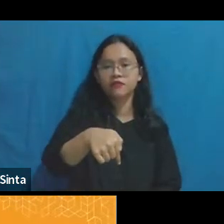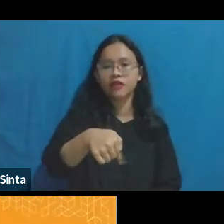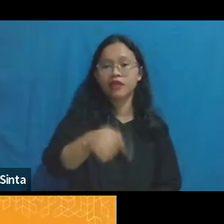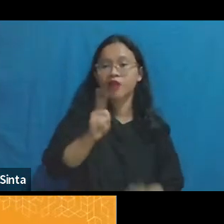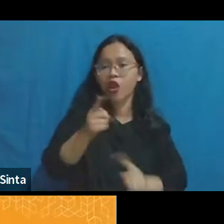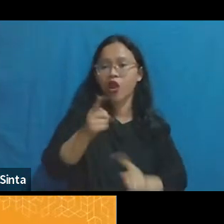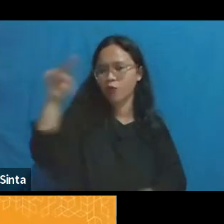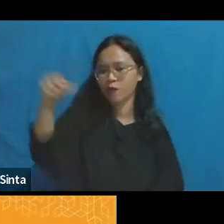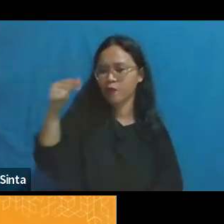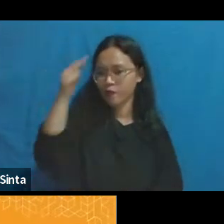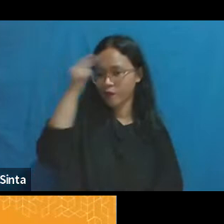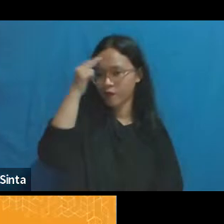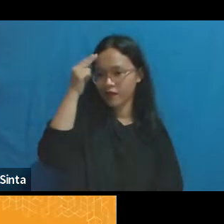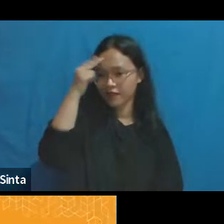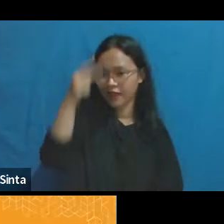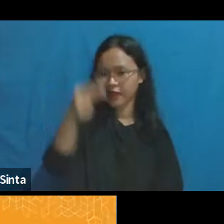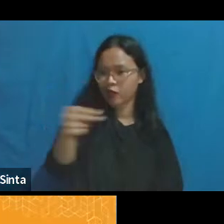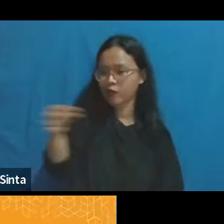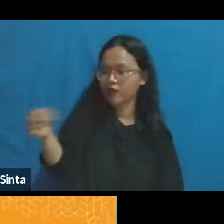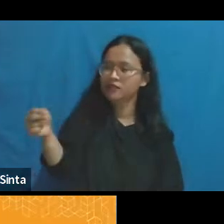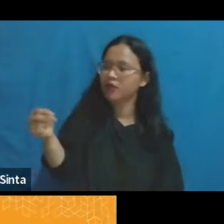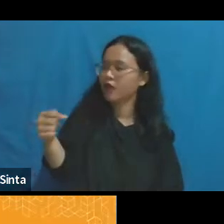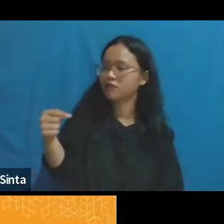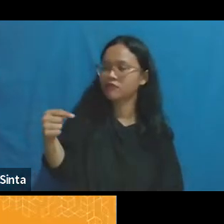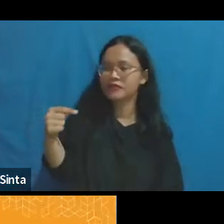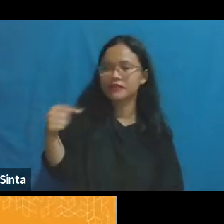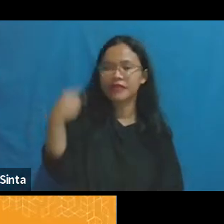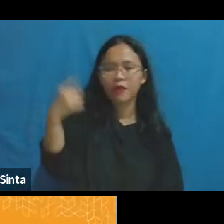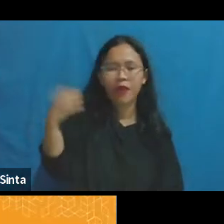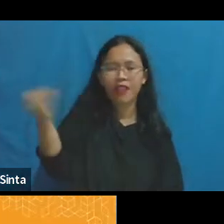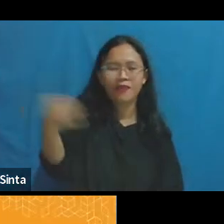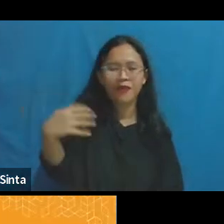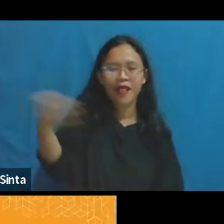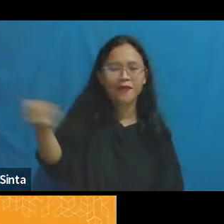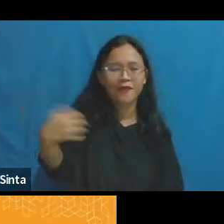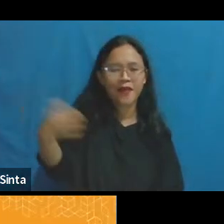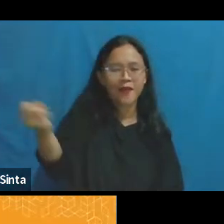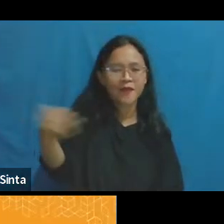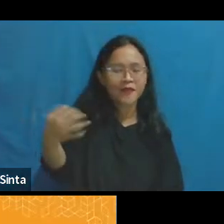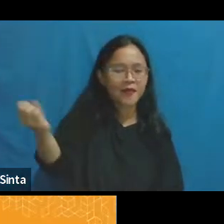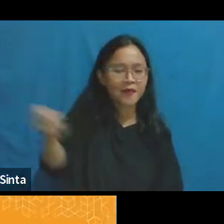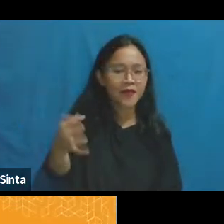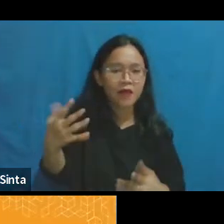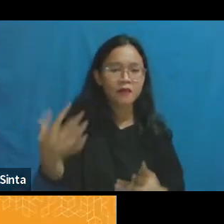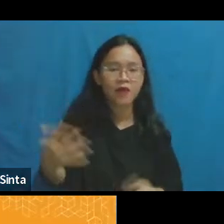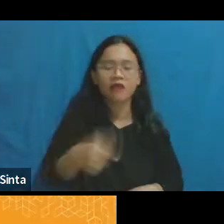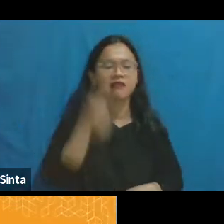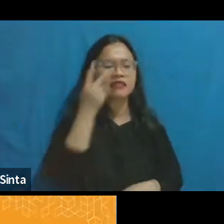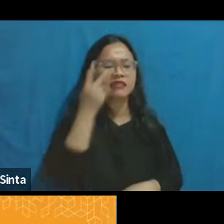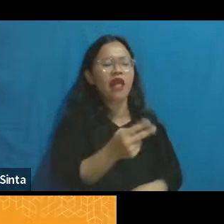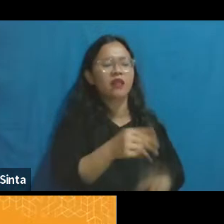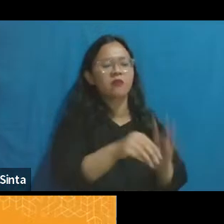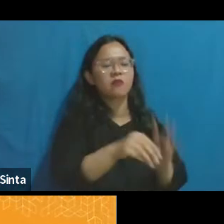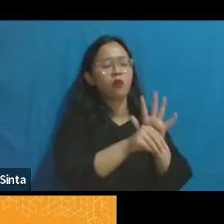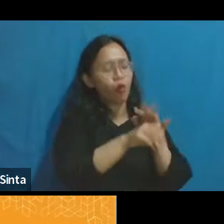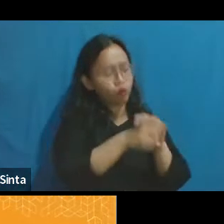about developmentalism, but development also marginalize us,